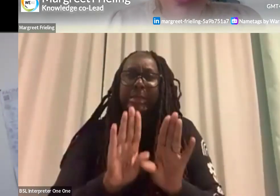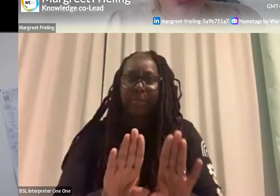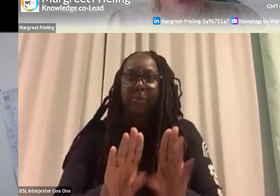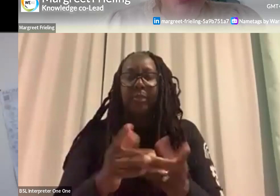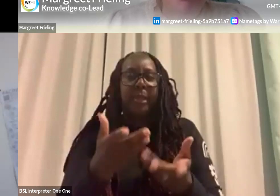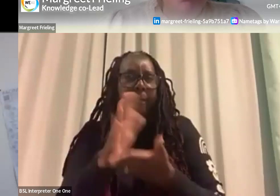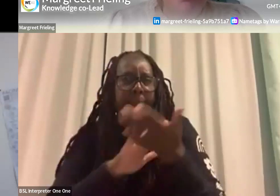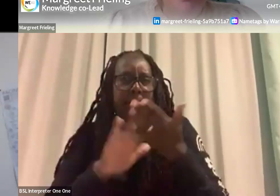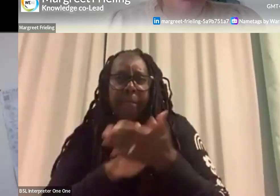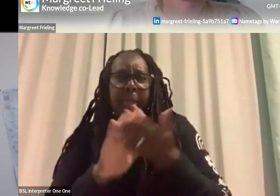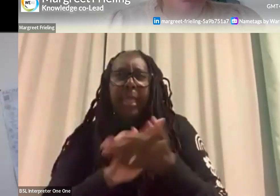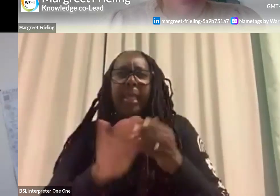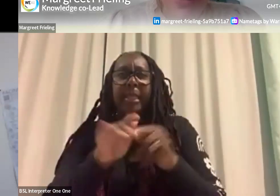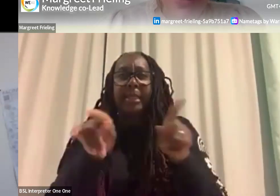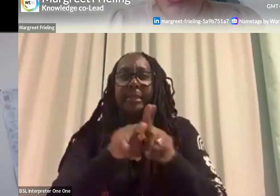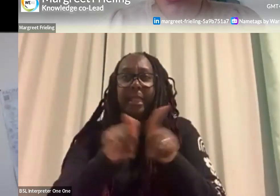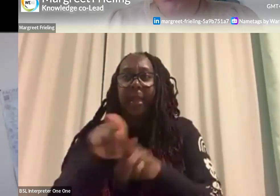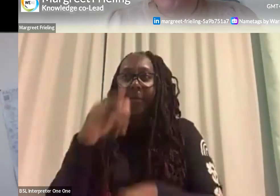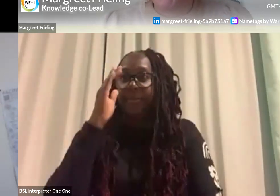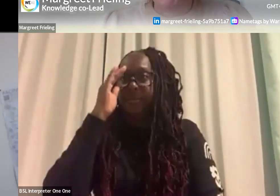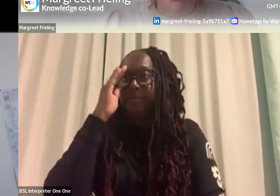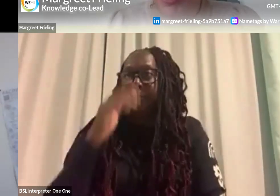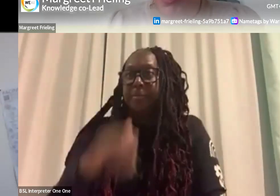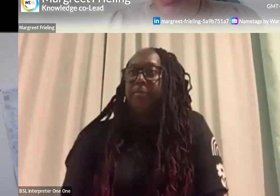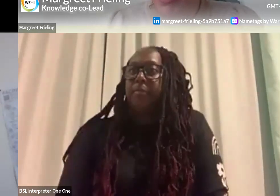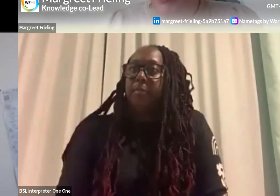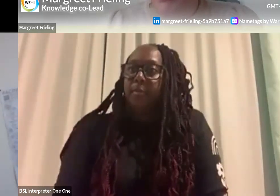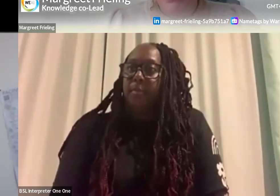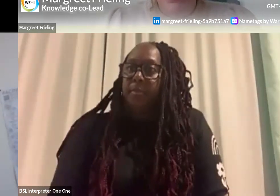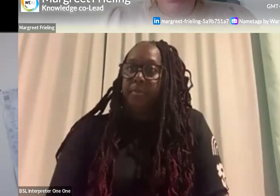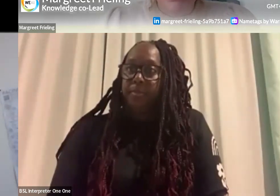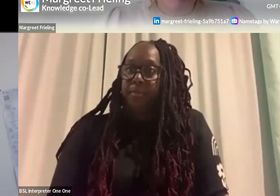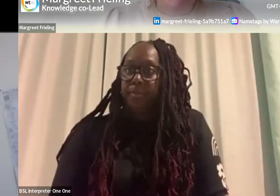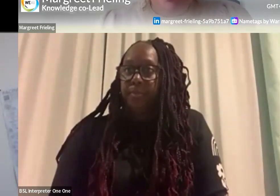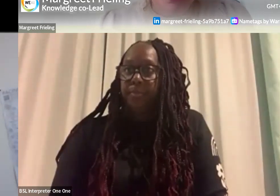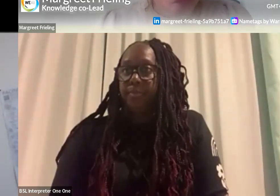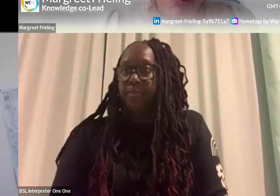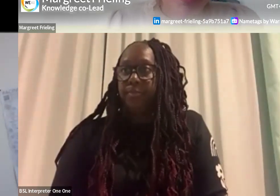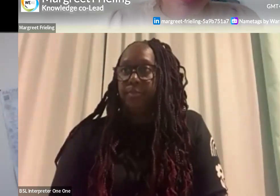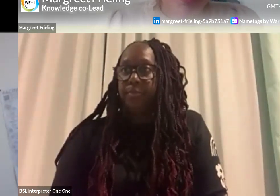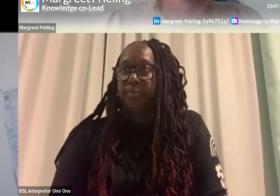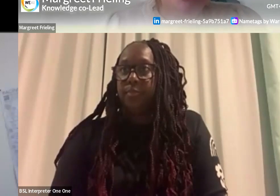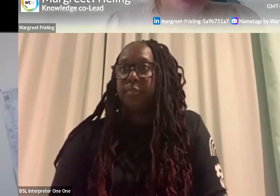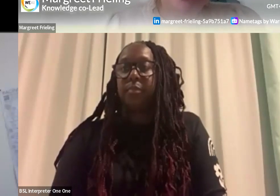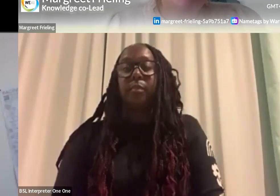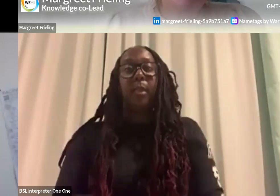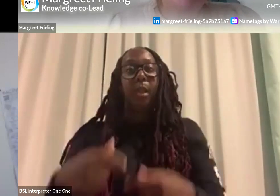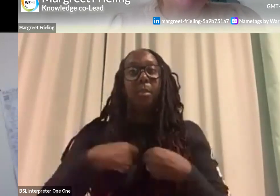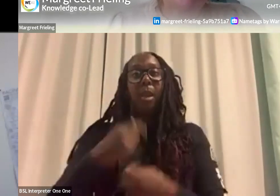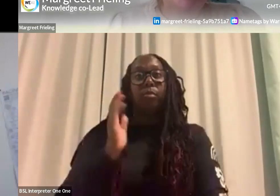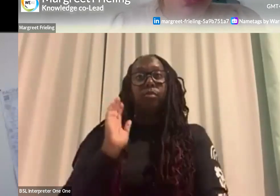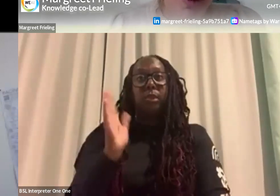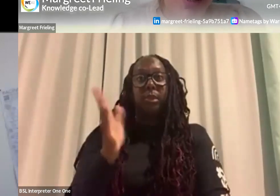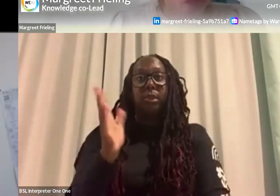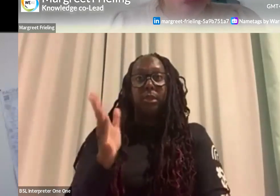into Module 9 before then handing over to our amazing speakers. Throughout my presentation, I'll be